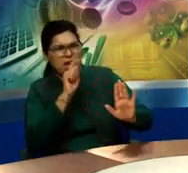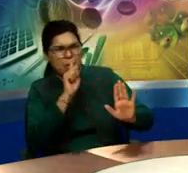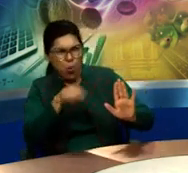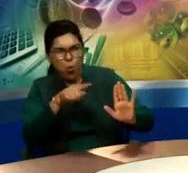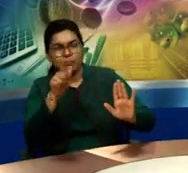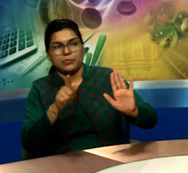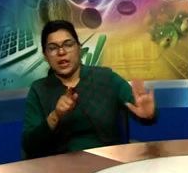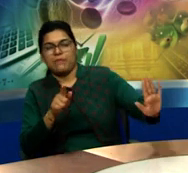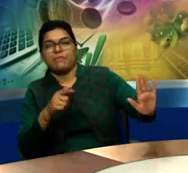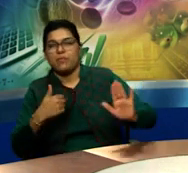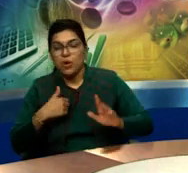We should not